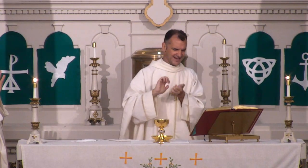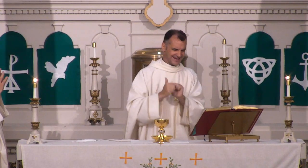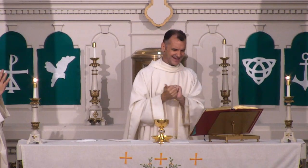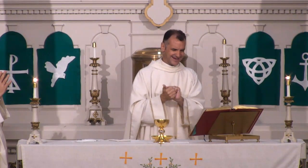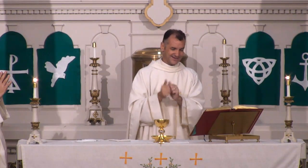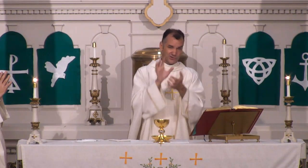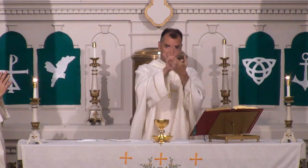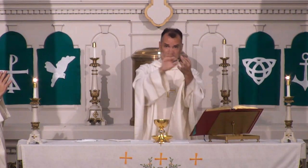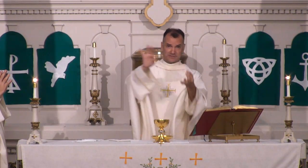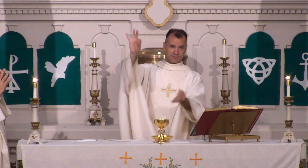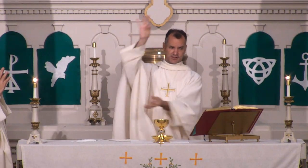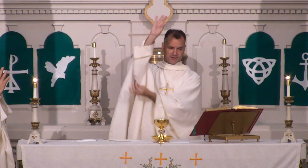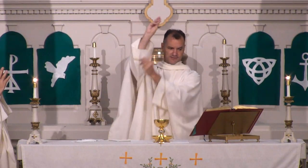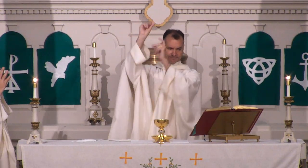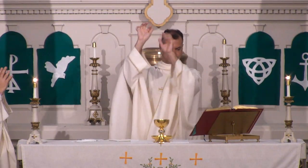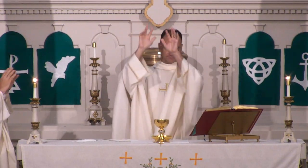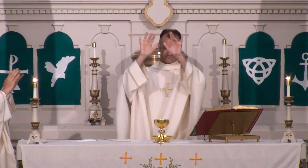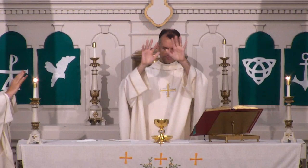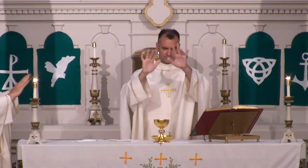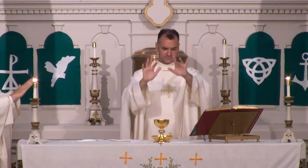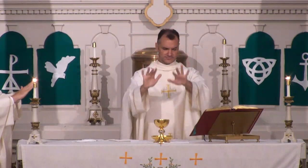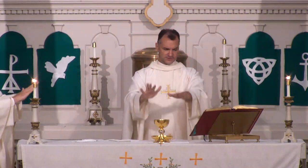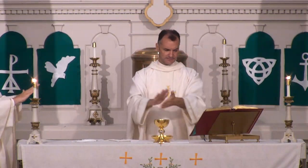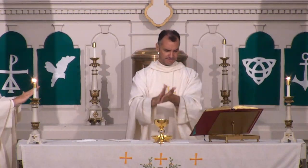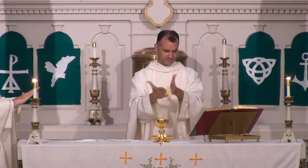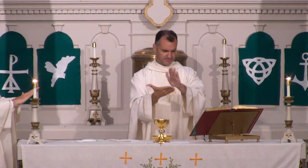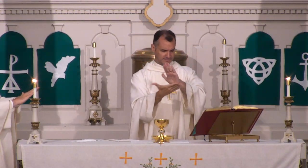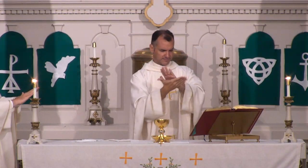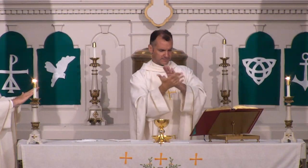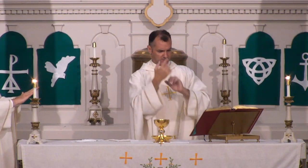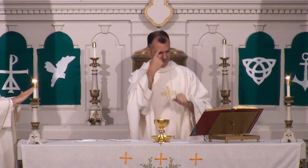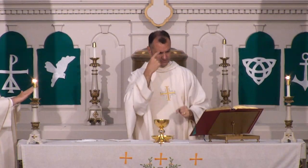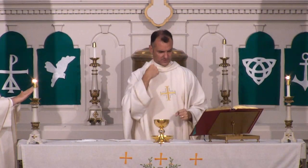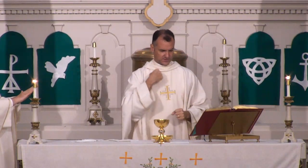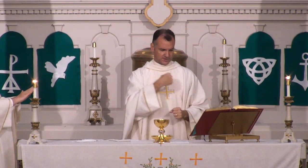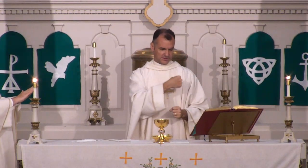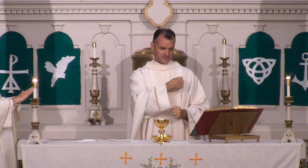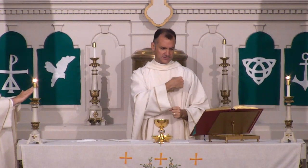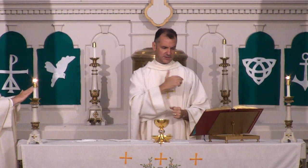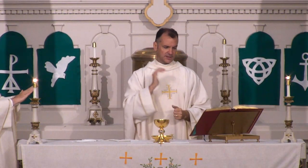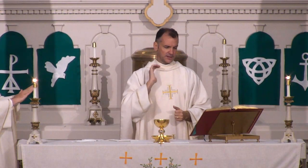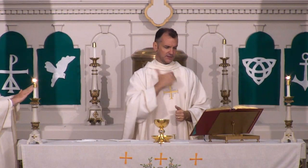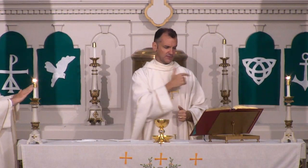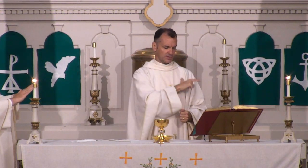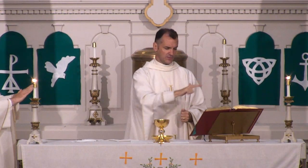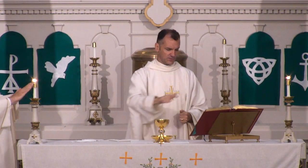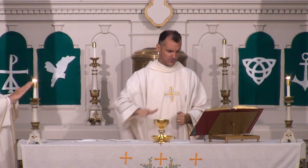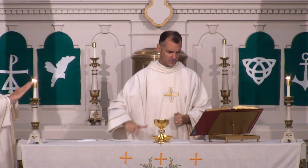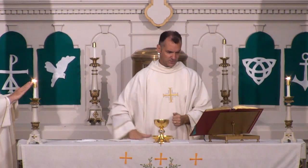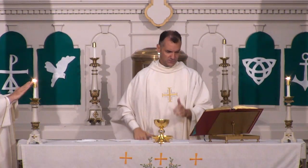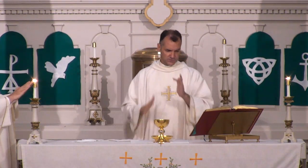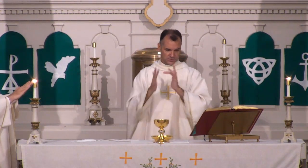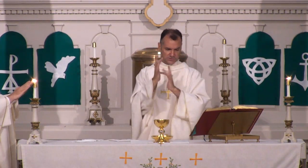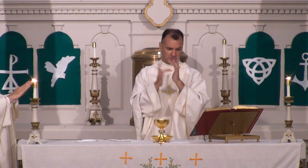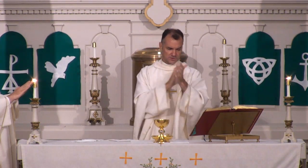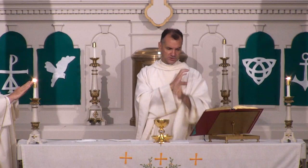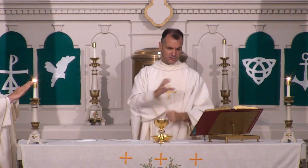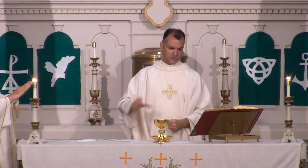we pray, by sending down your Spirit upon them like the dewfall, so that they may become for us the body and